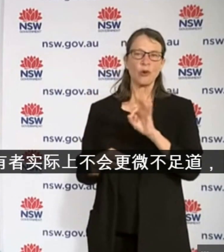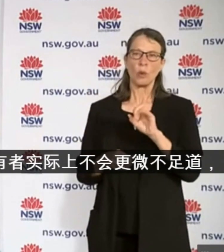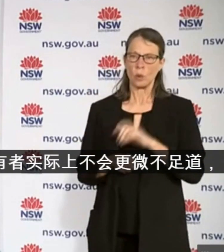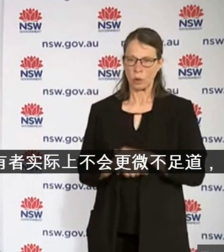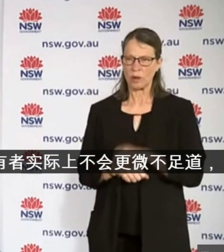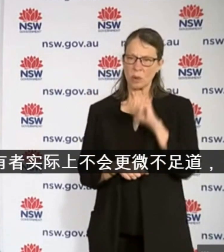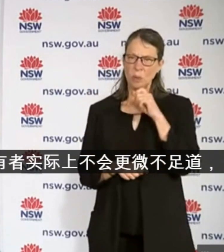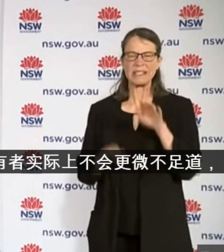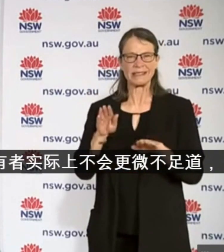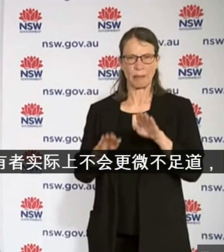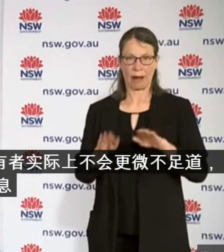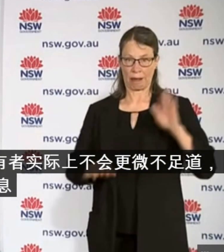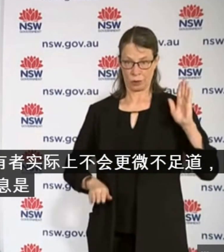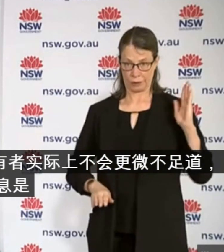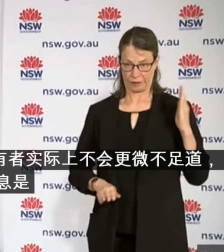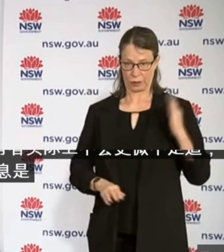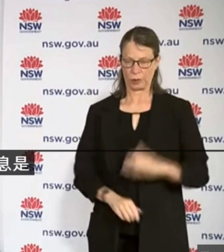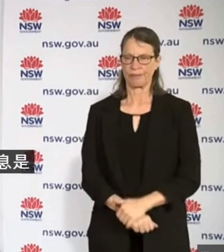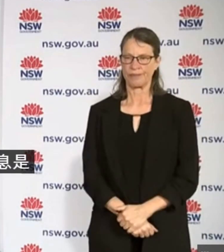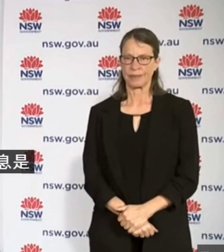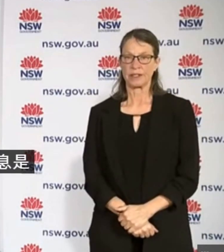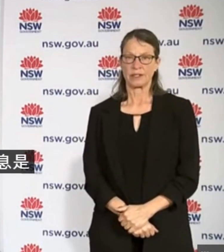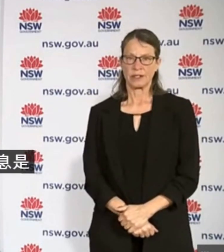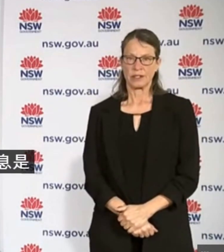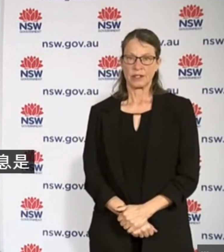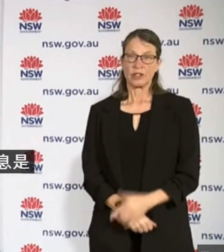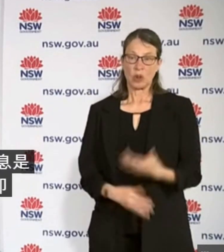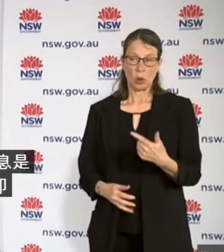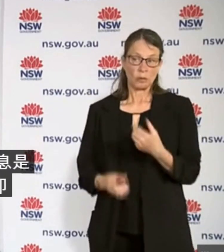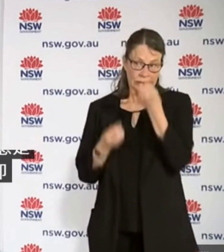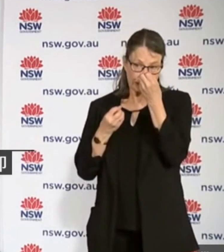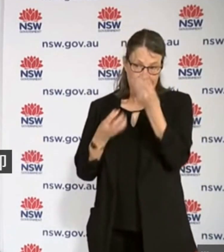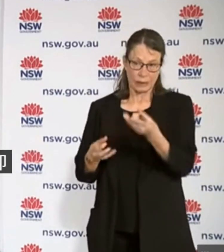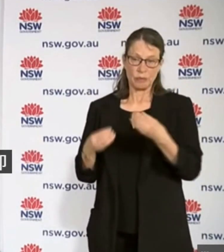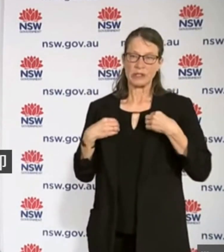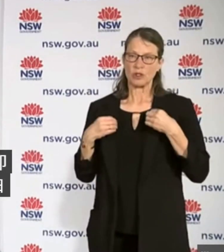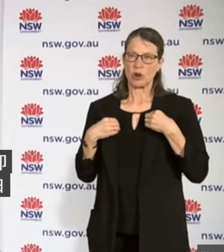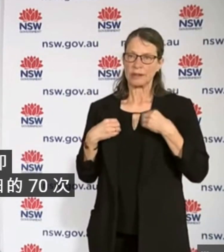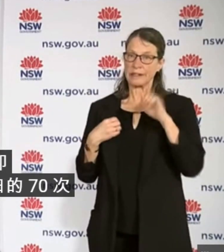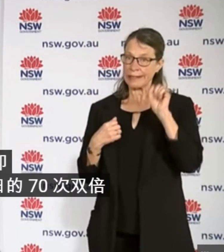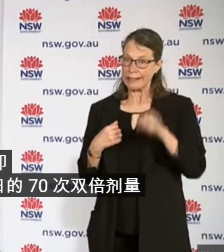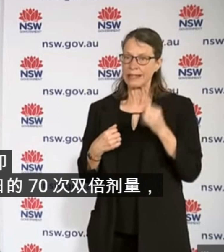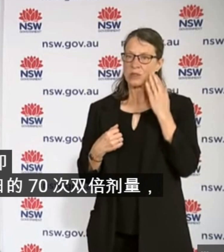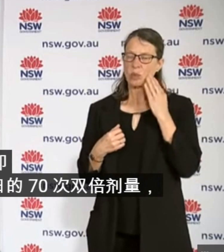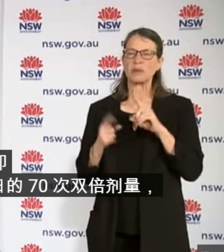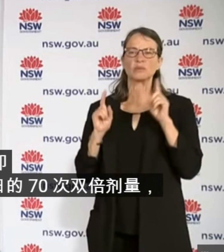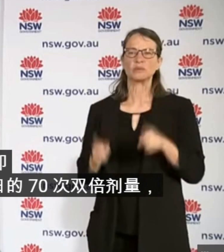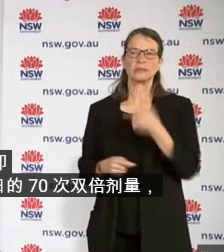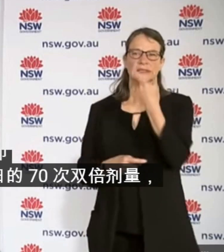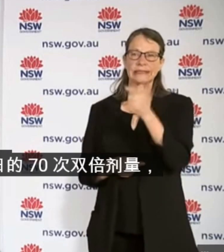pre-Delta. So our strong message today is we're giving business certainty that from 70% double dose, which is 11